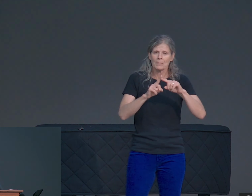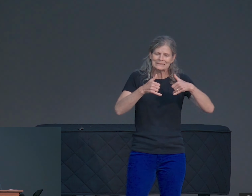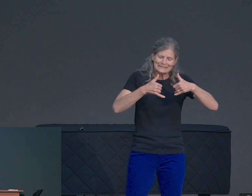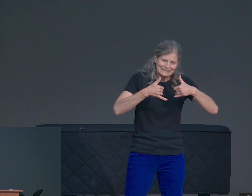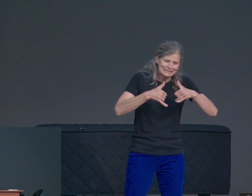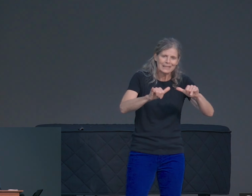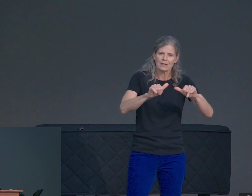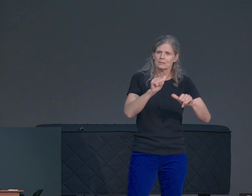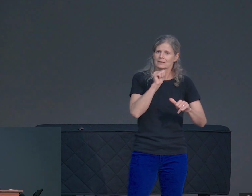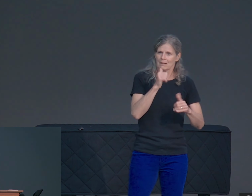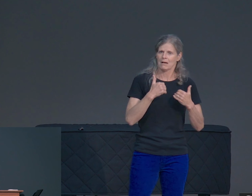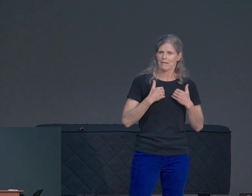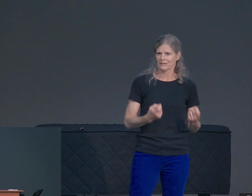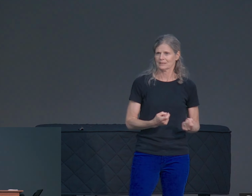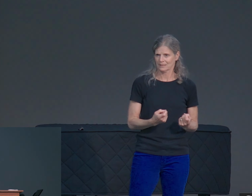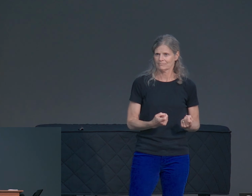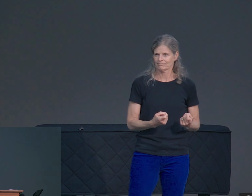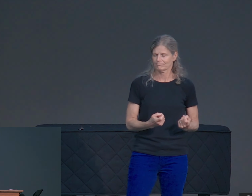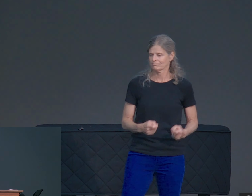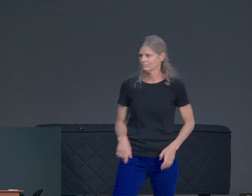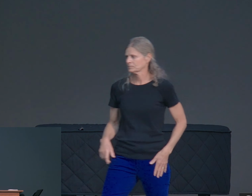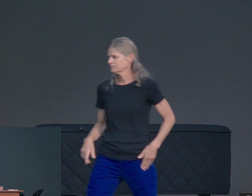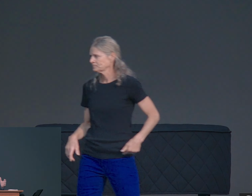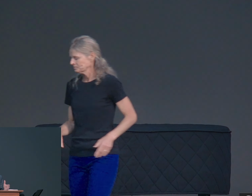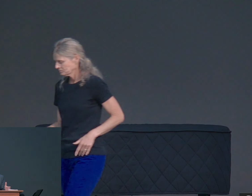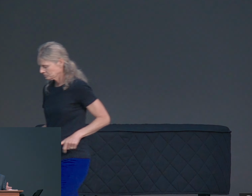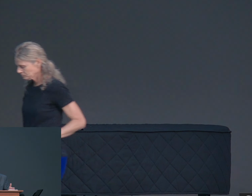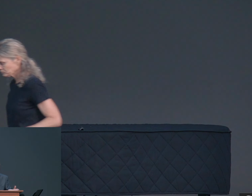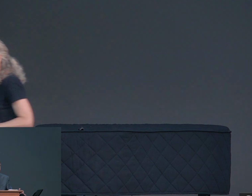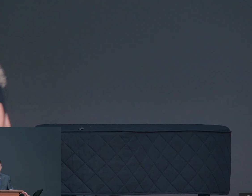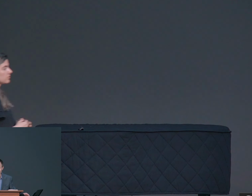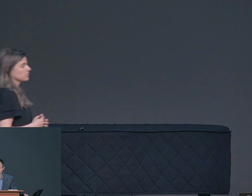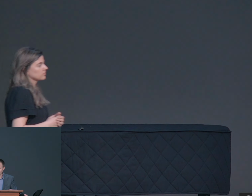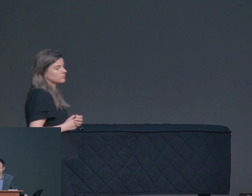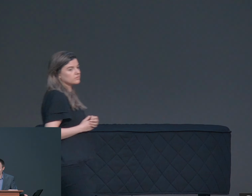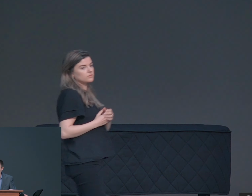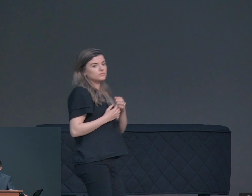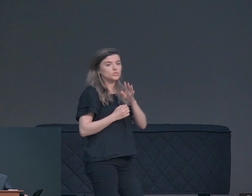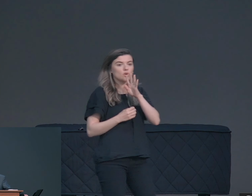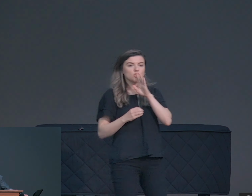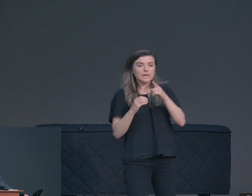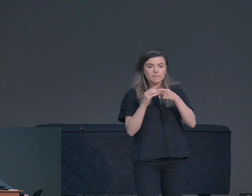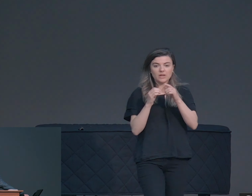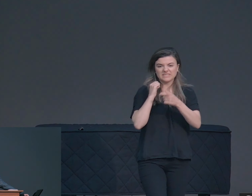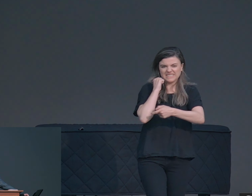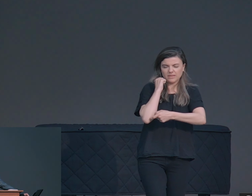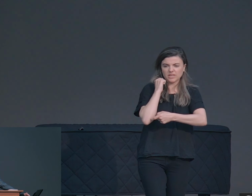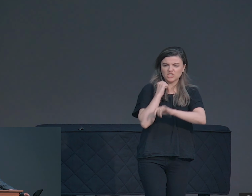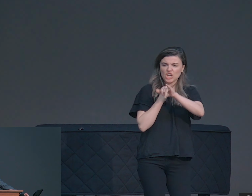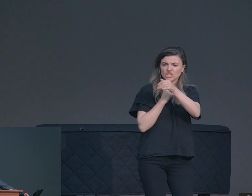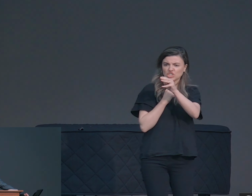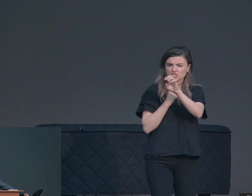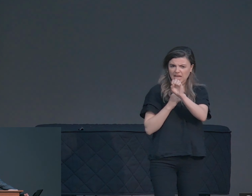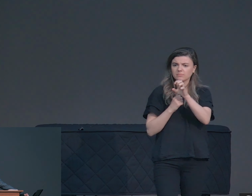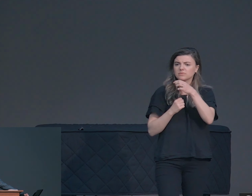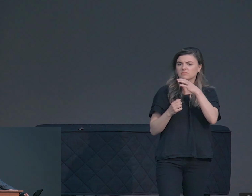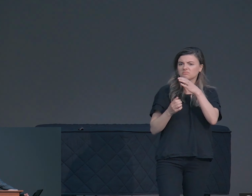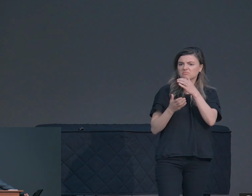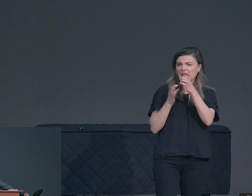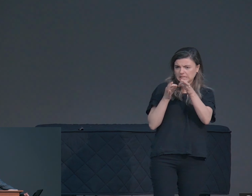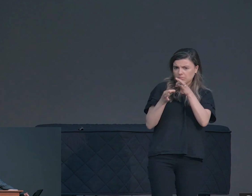remained sinless. As we consider temptation, James helps us a little bit when he